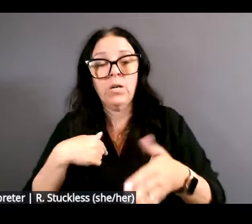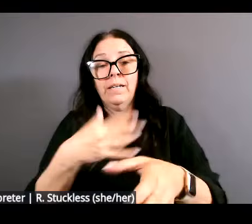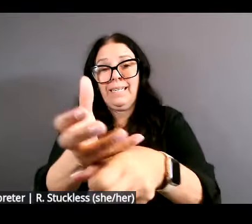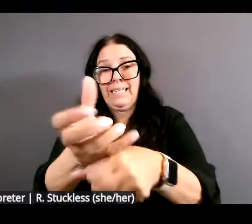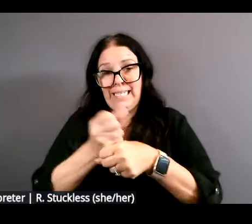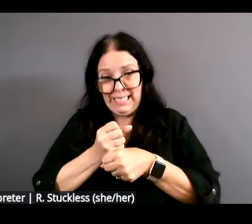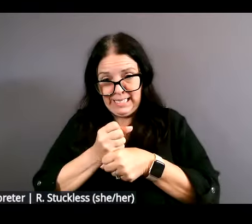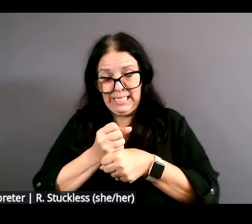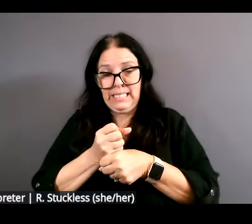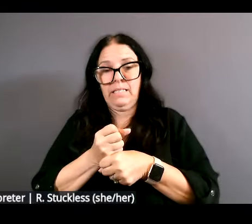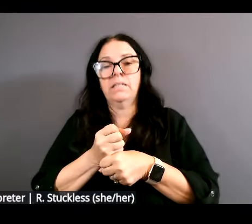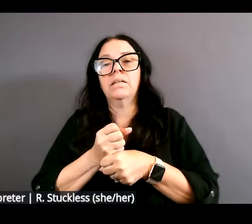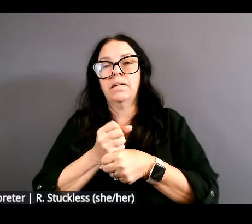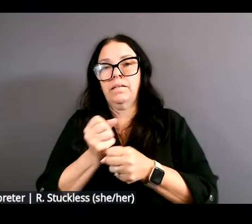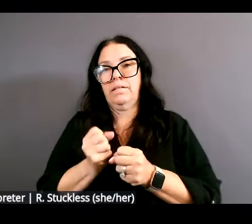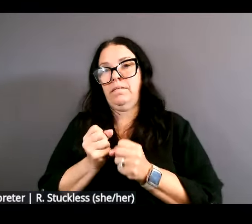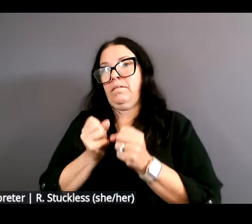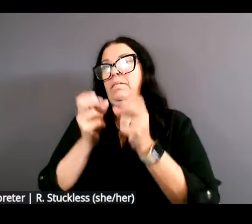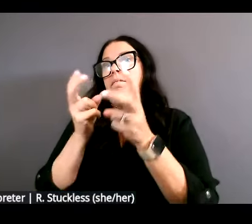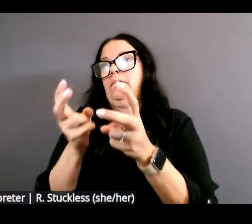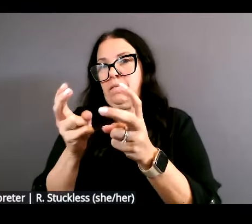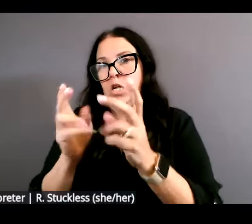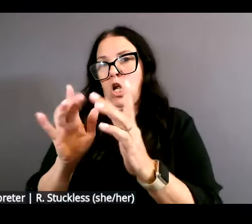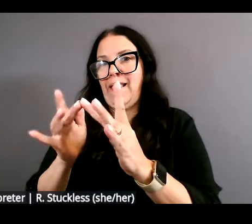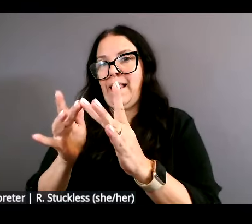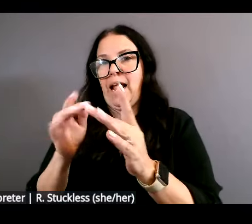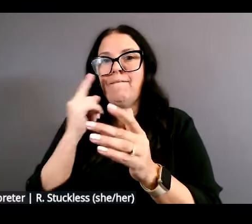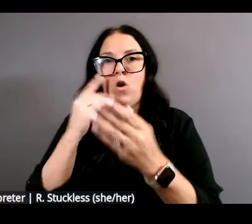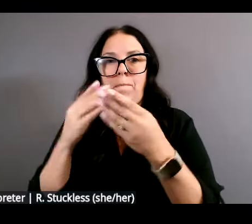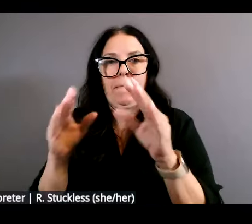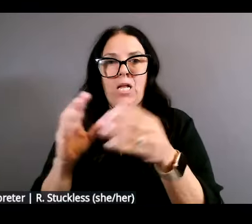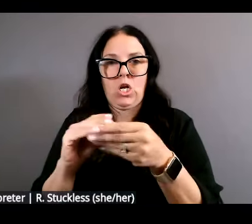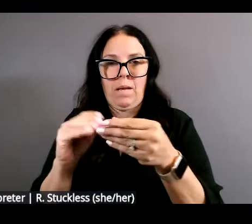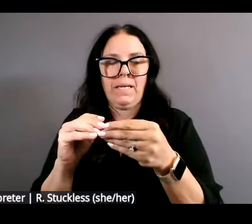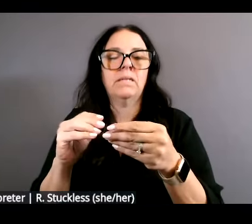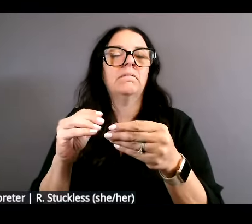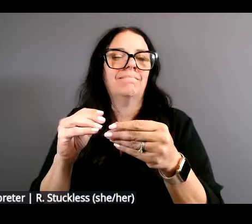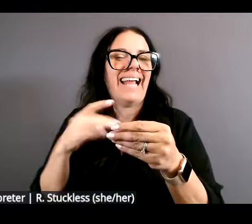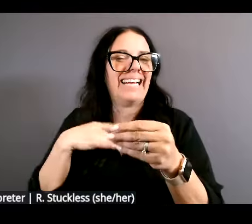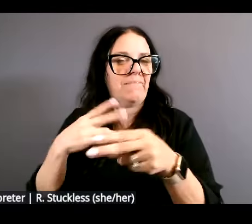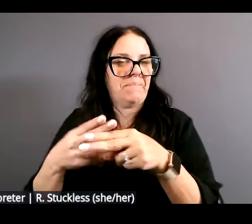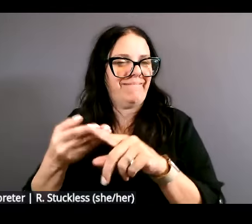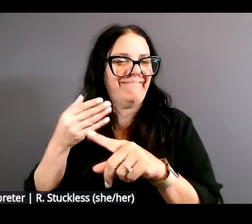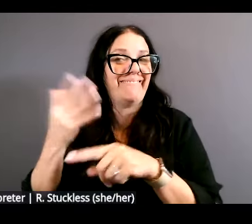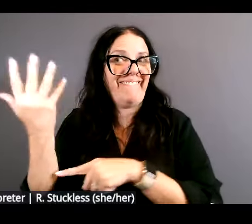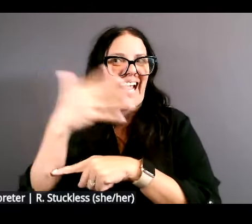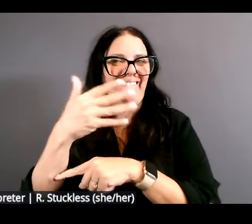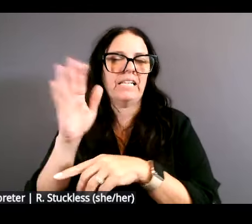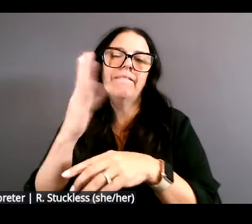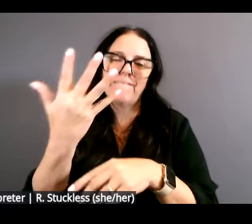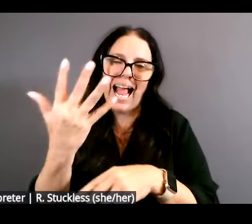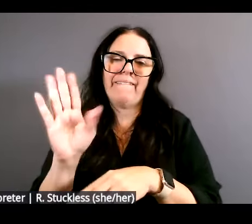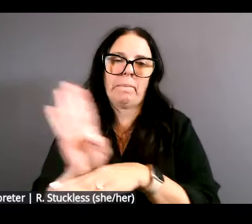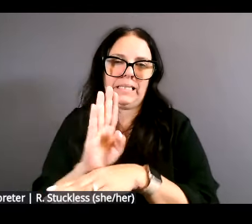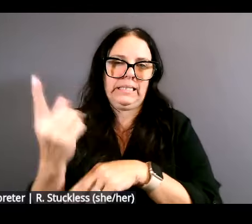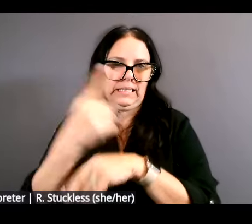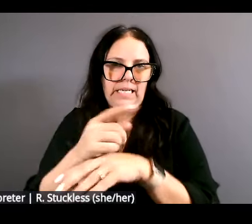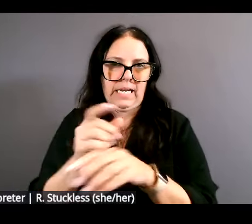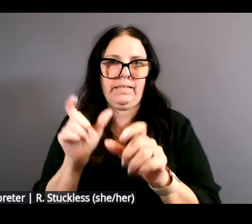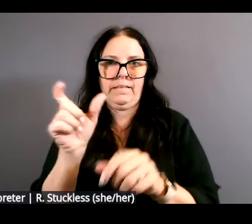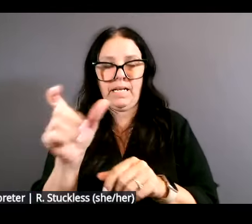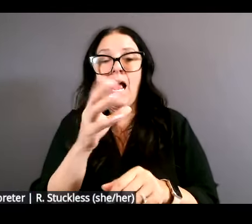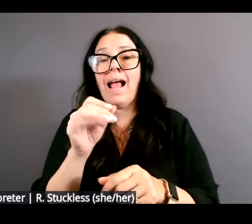for public comment. And it's posted, like I said, for 5 business days, and that request has to be acted on within 30 calendar